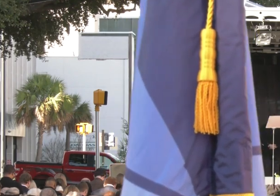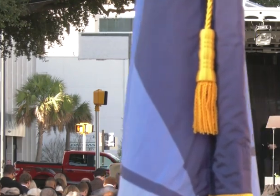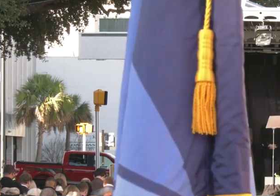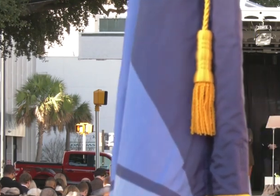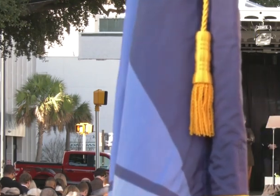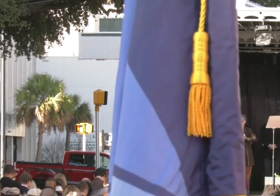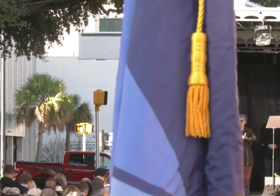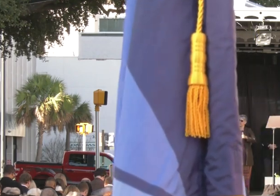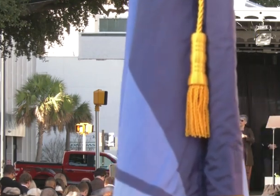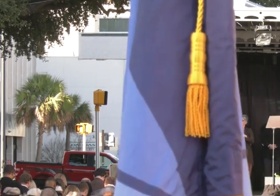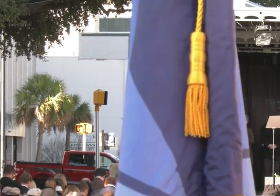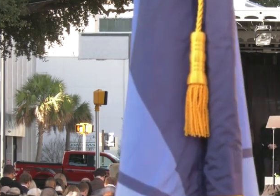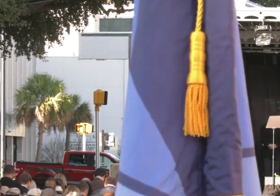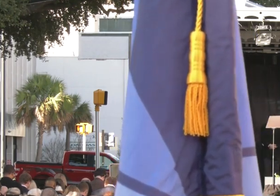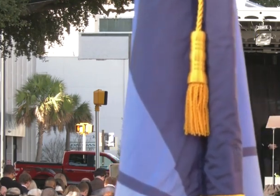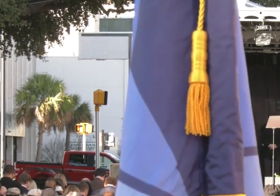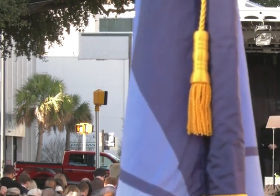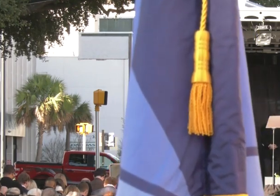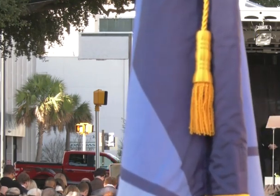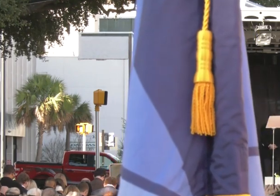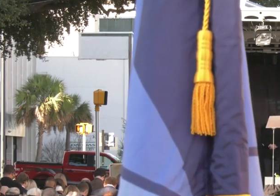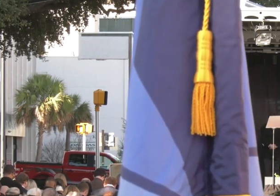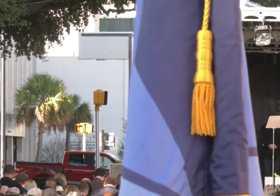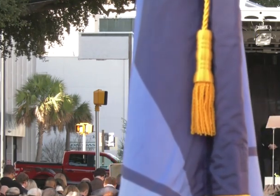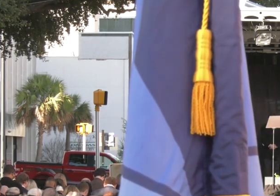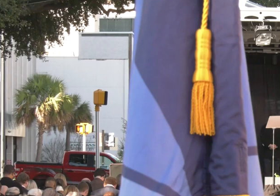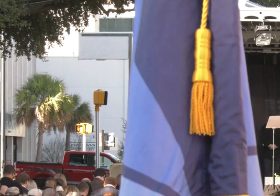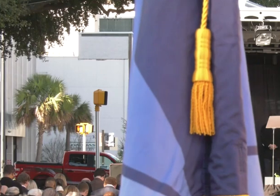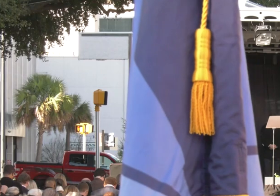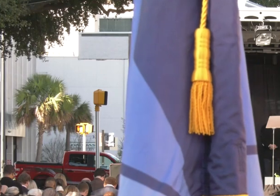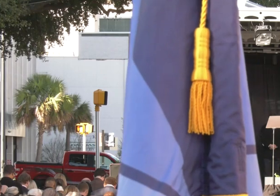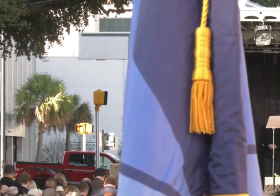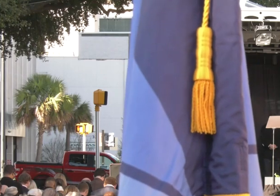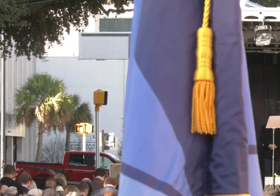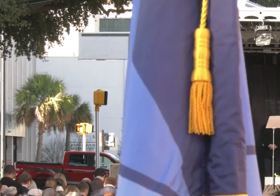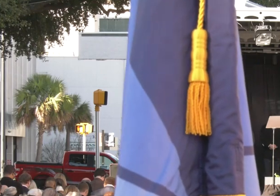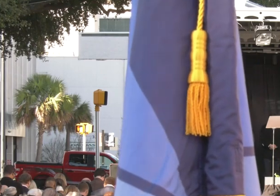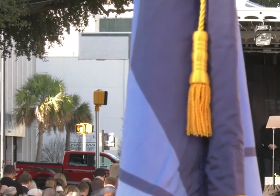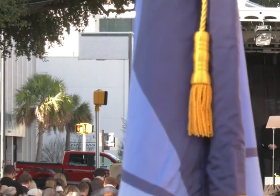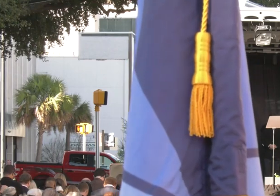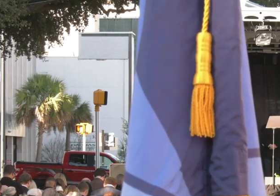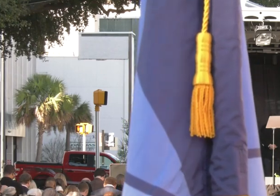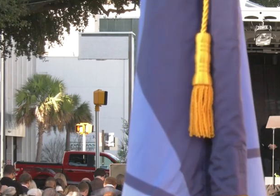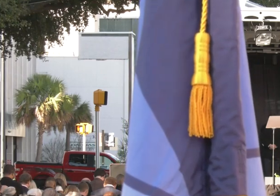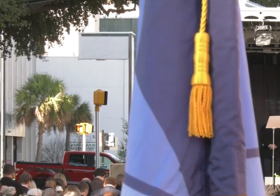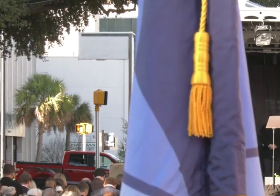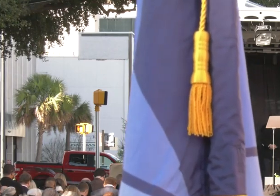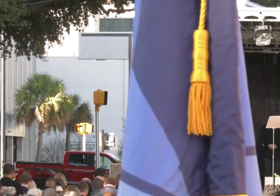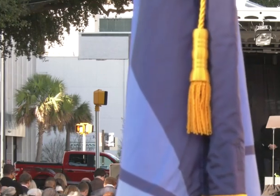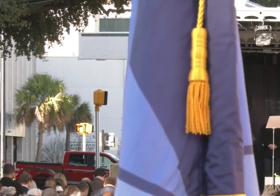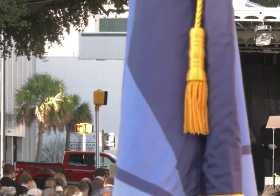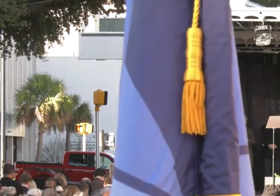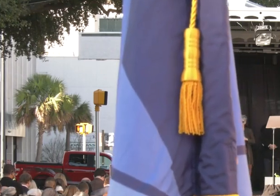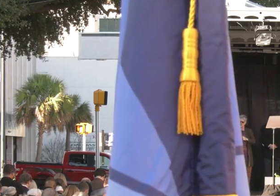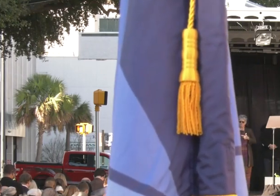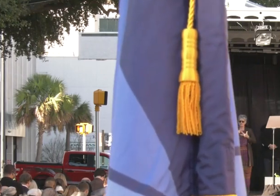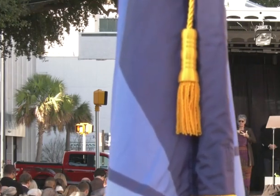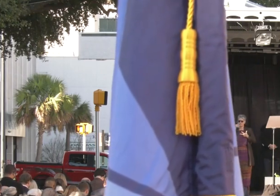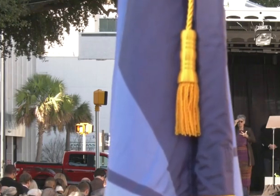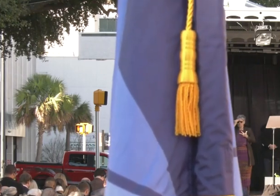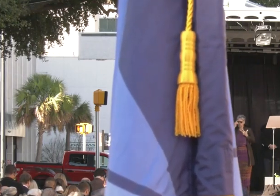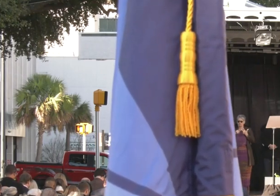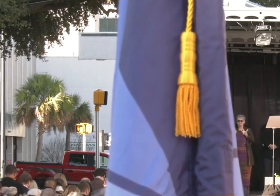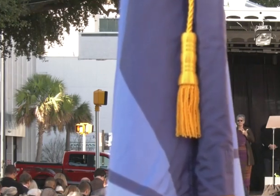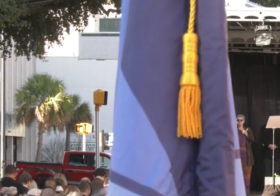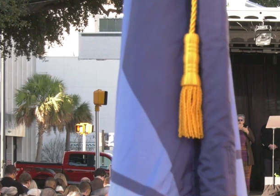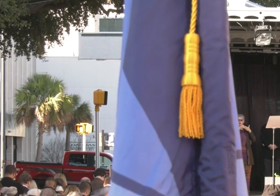members, that you may bless them and give them wisdom, knowledge, and understanding to guide such a